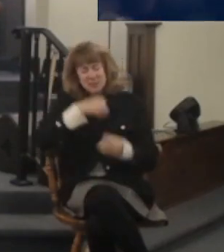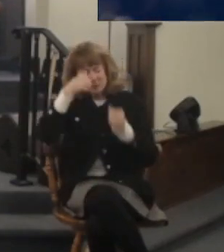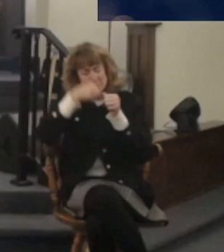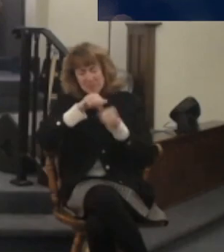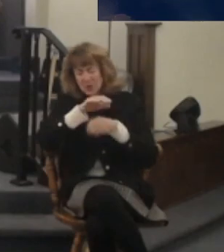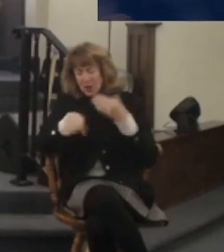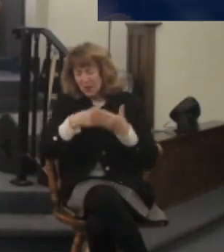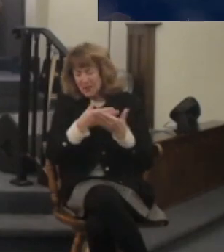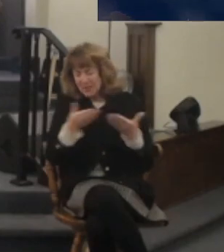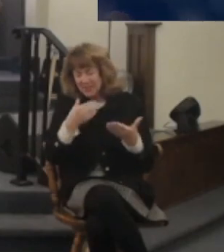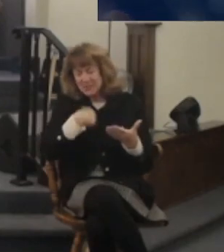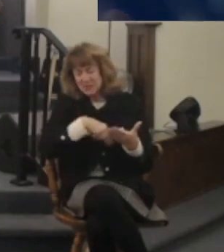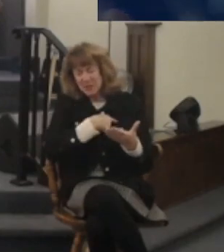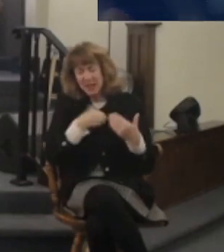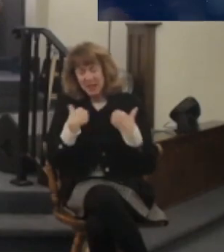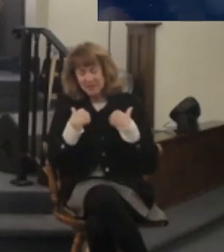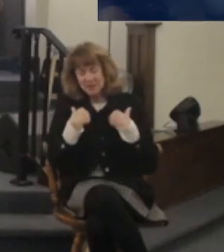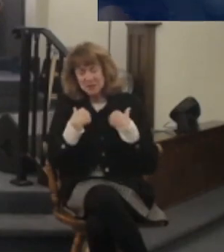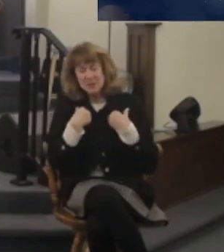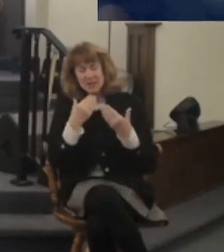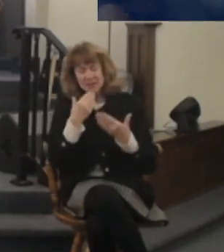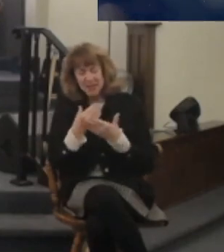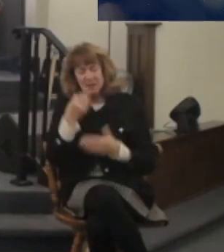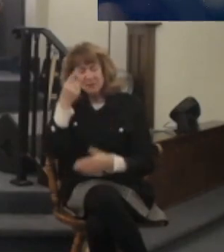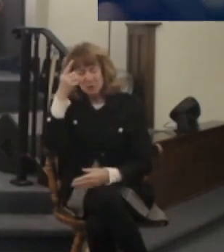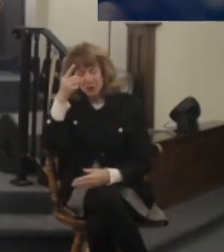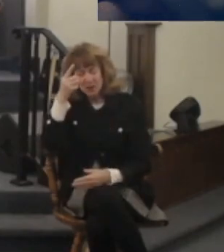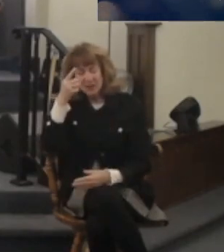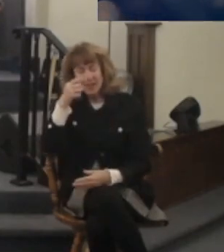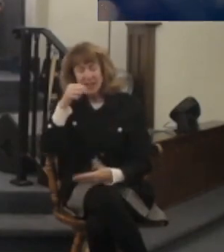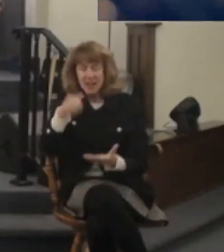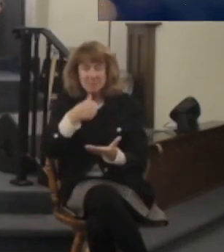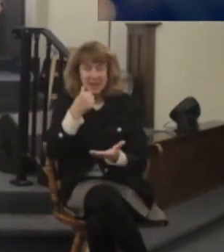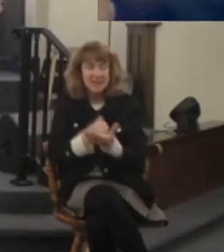are just too many to count. In your name I pray, amen.